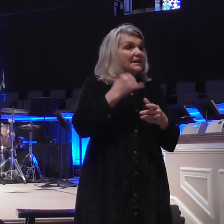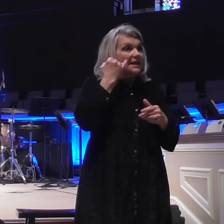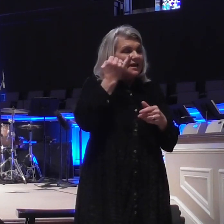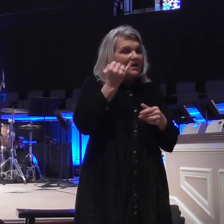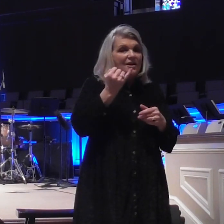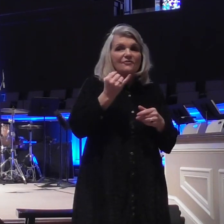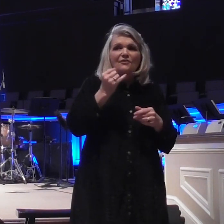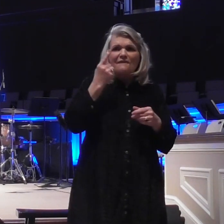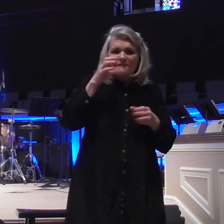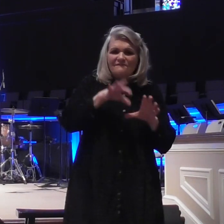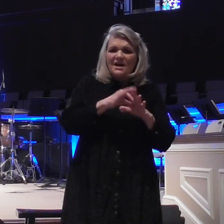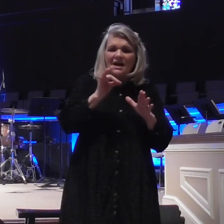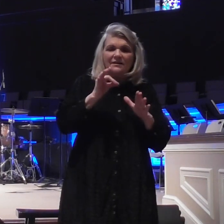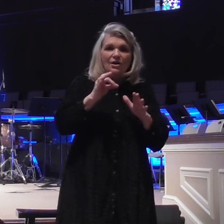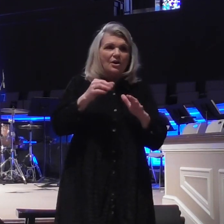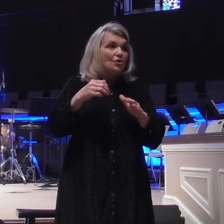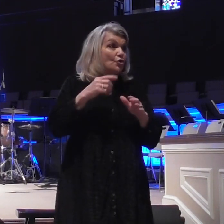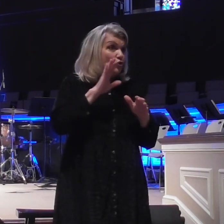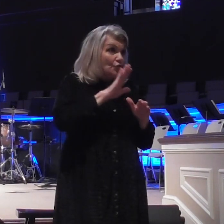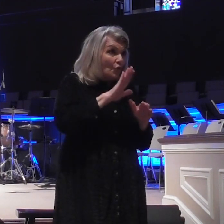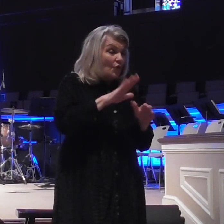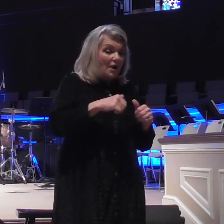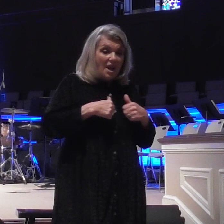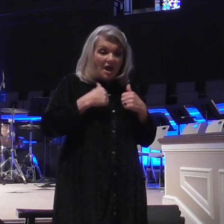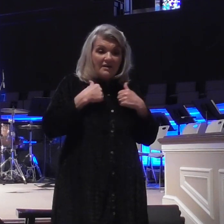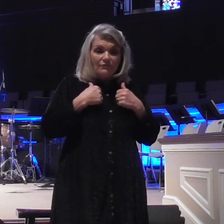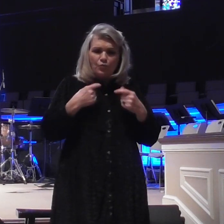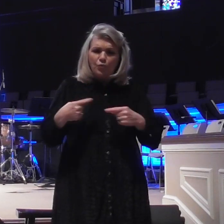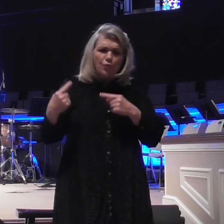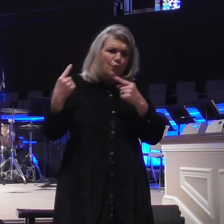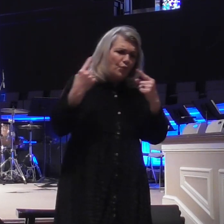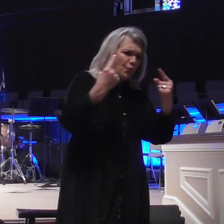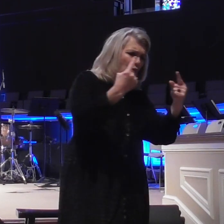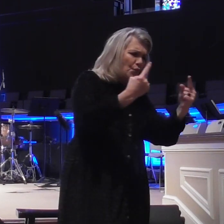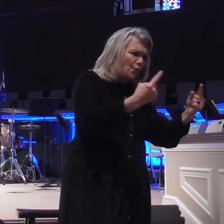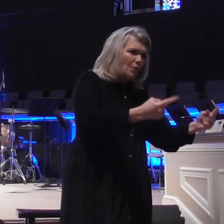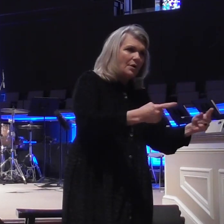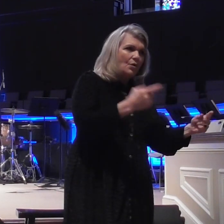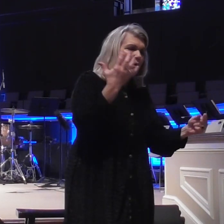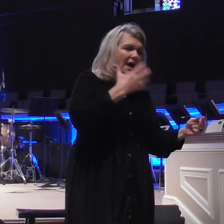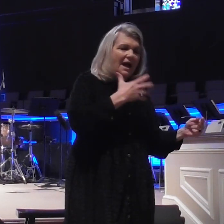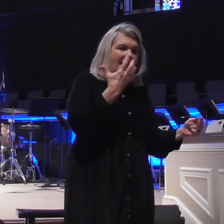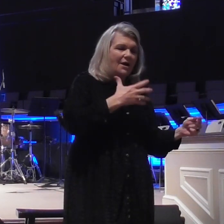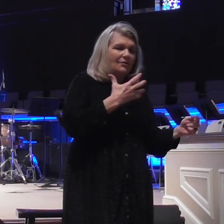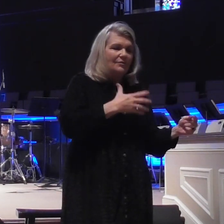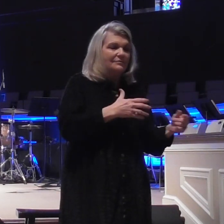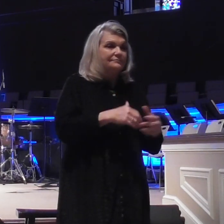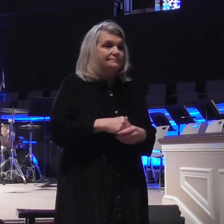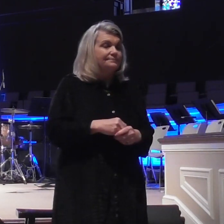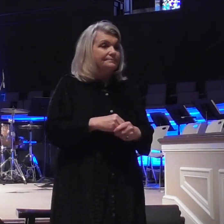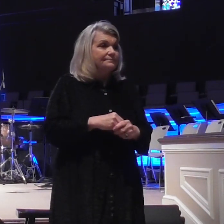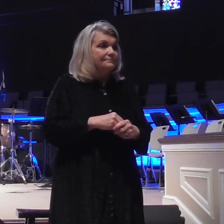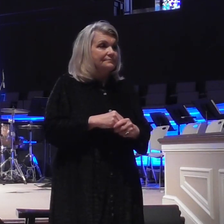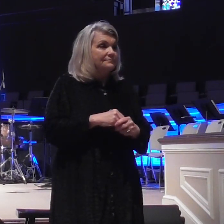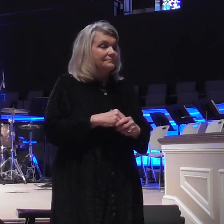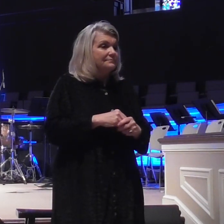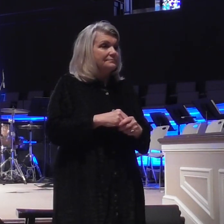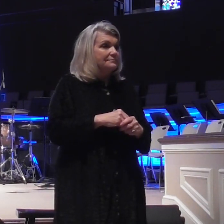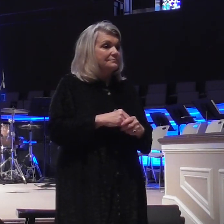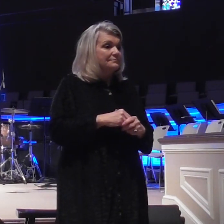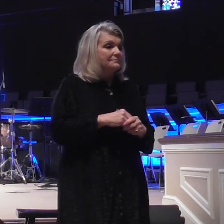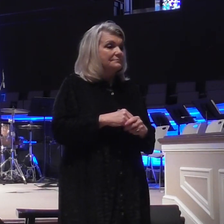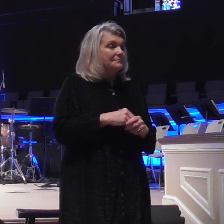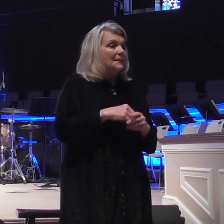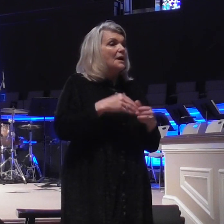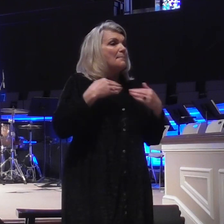gotten something golden and God's given it to us. And your gender suggests it to you. The gender body is for